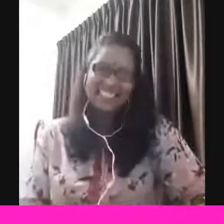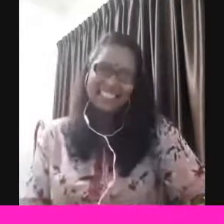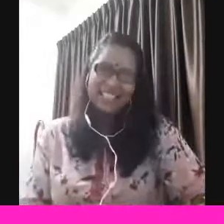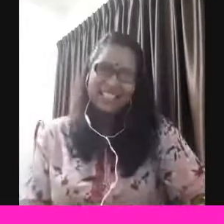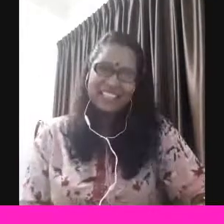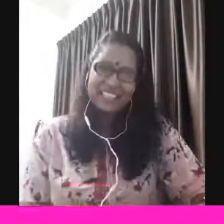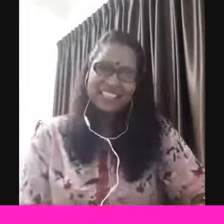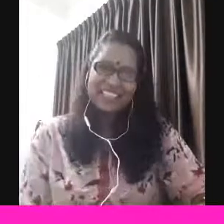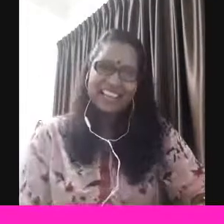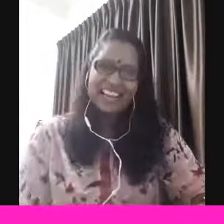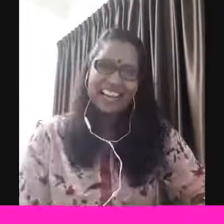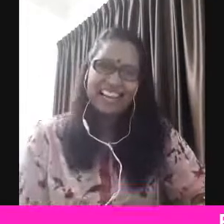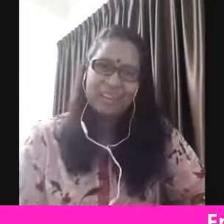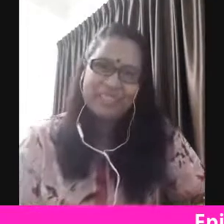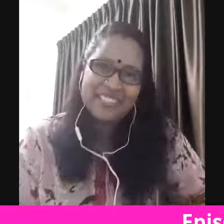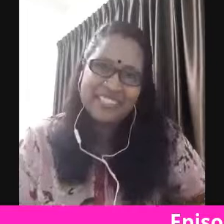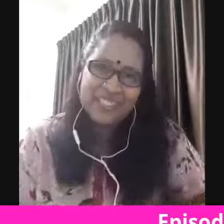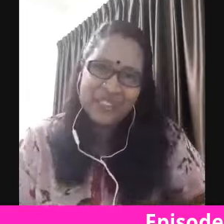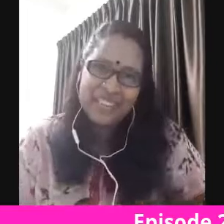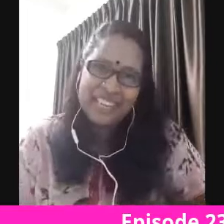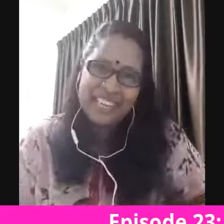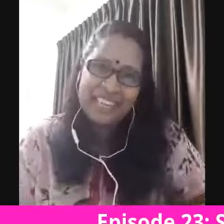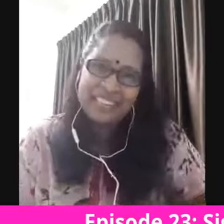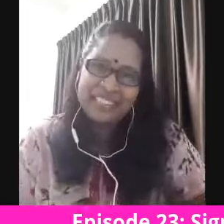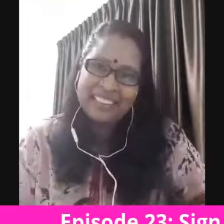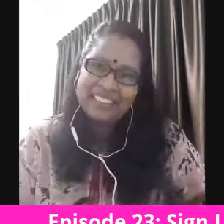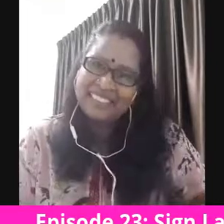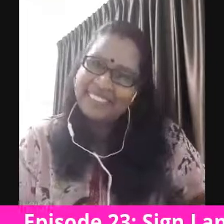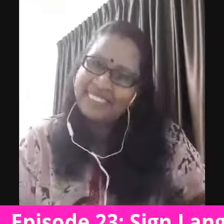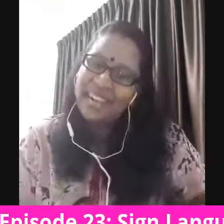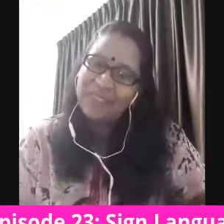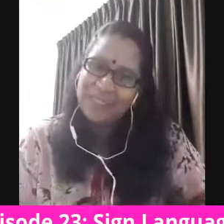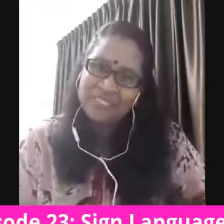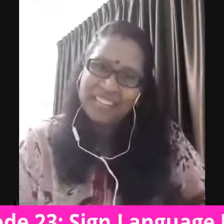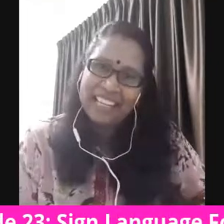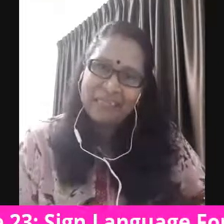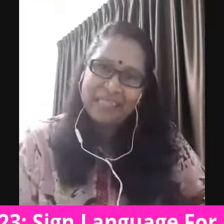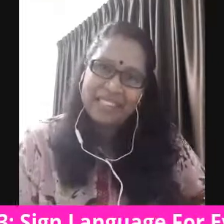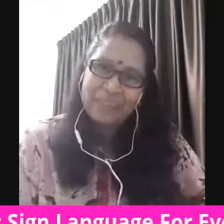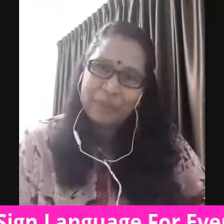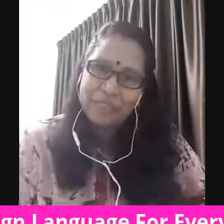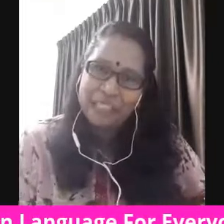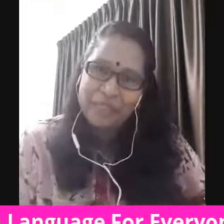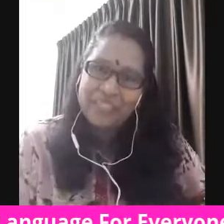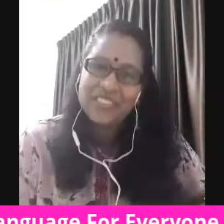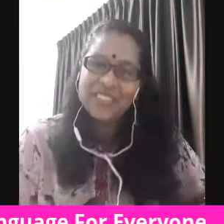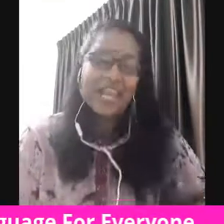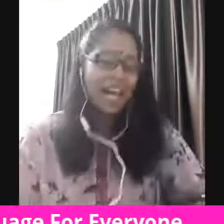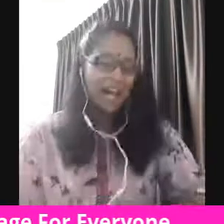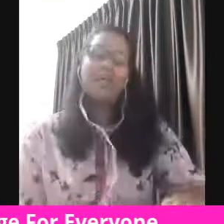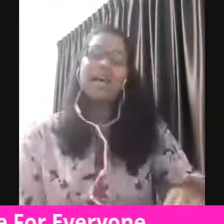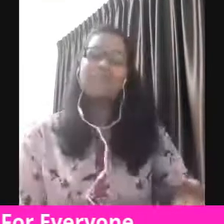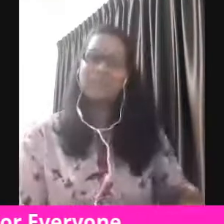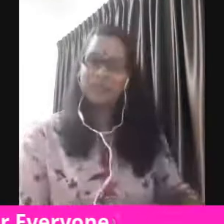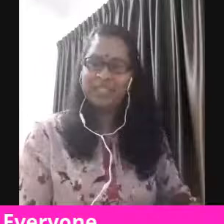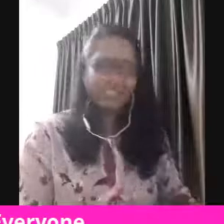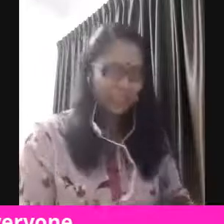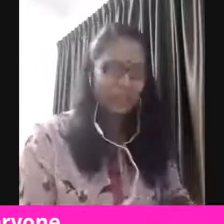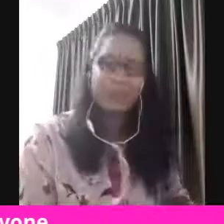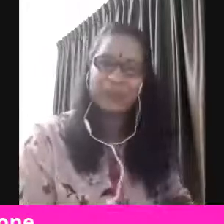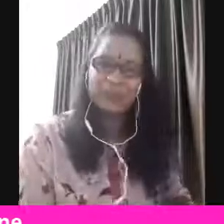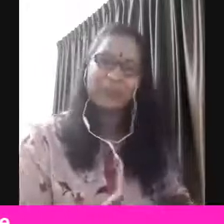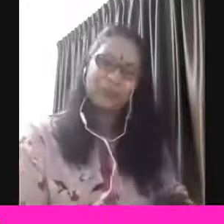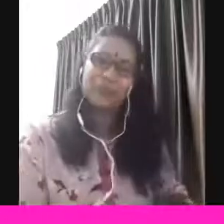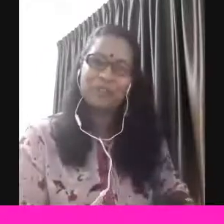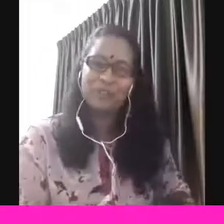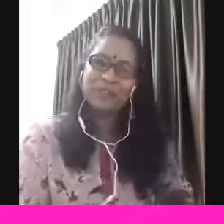Hi. Okay, Chegu Hi, Miss Gauri, how are you Ranjini, doing? and yeah, I'm very fine. Miss Devapriya, Miss Yes. Ranjini, I'm happy to be here